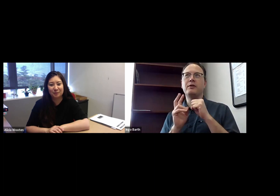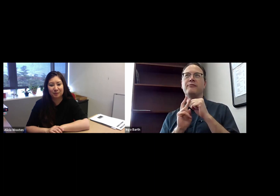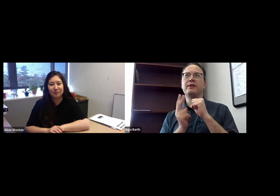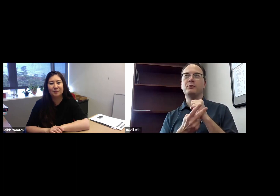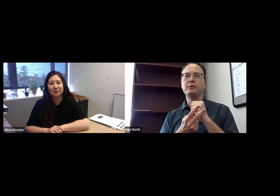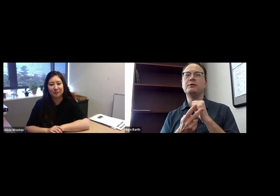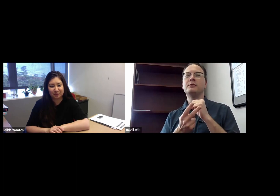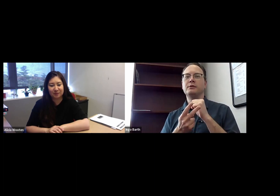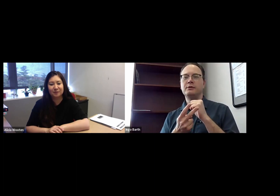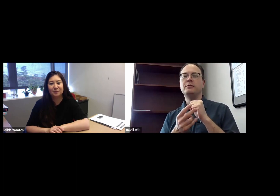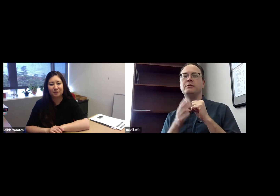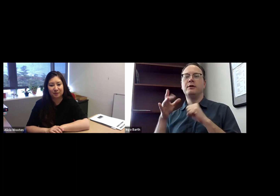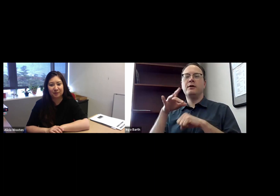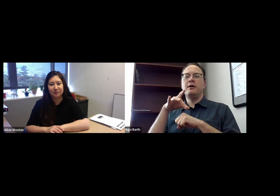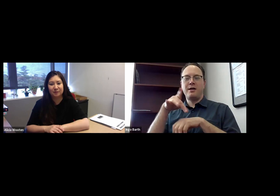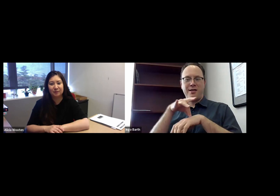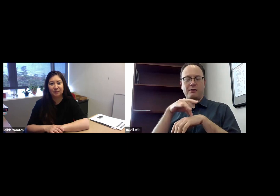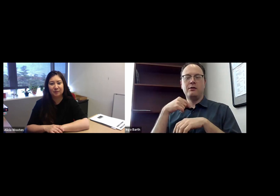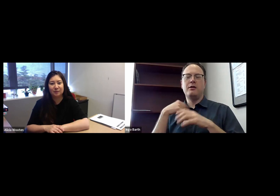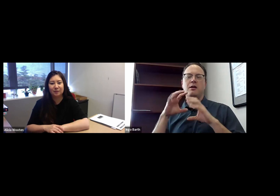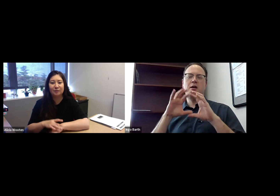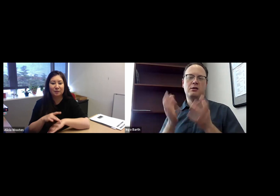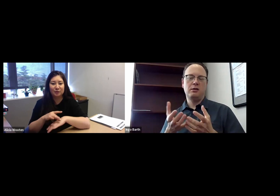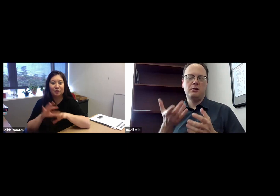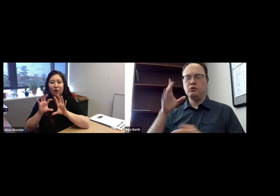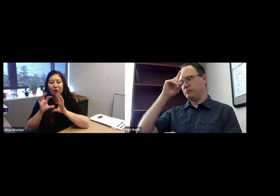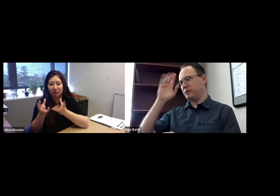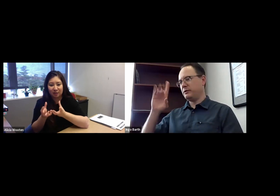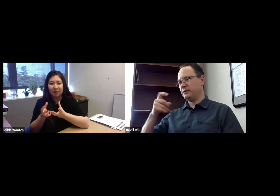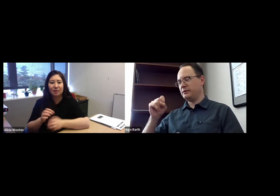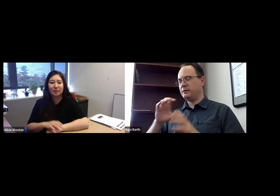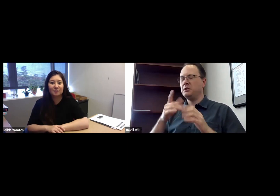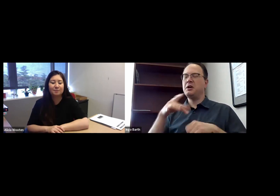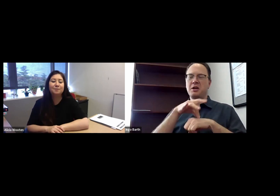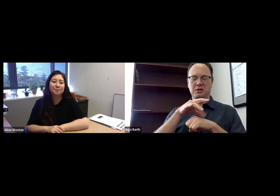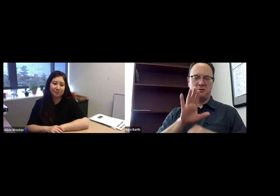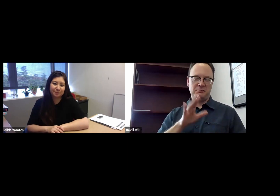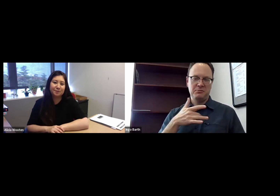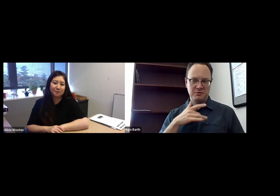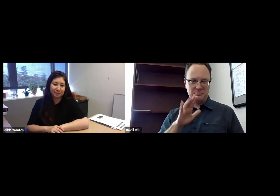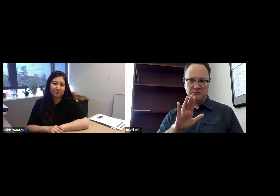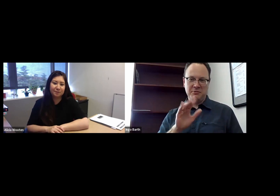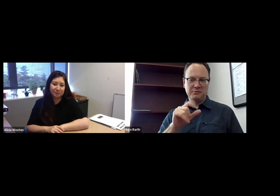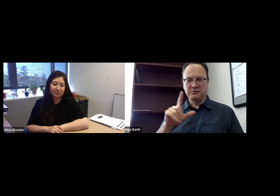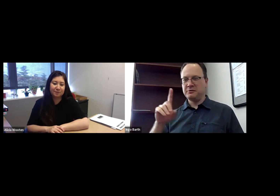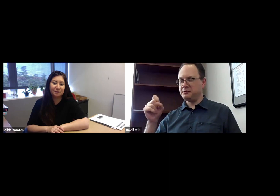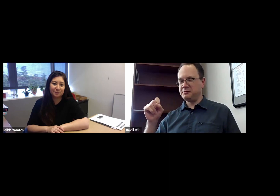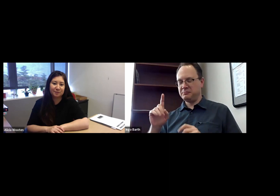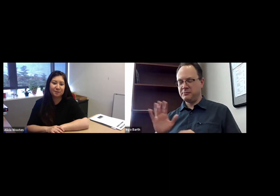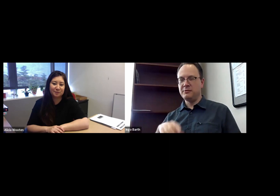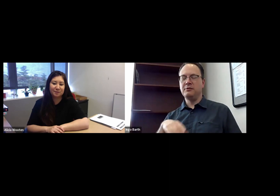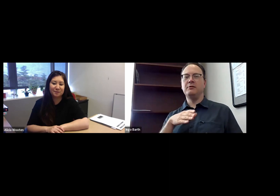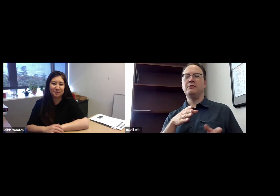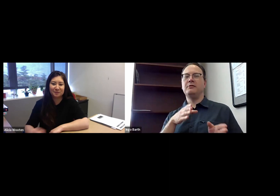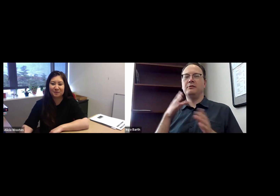right. Yeah, it is palm orientation down typically. Especially when you